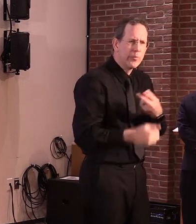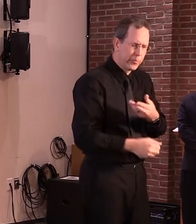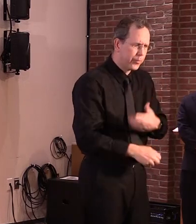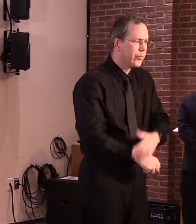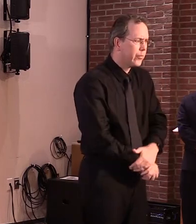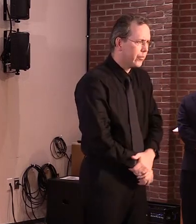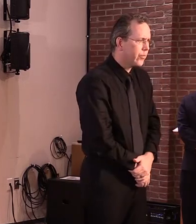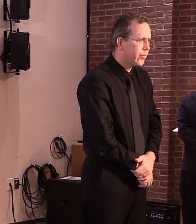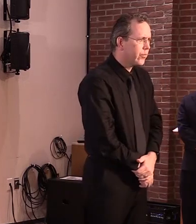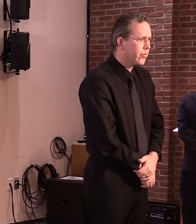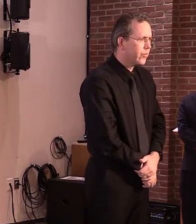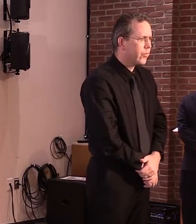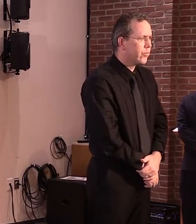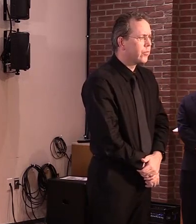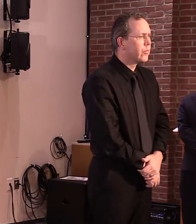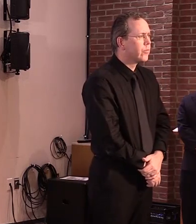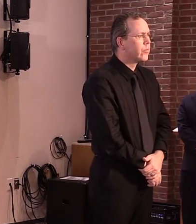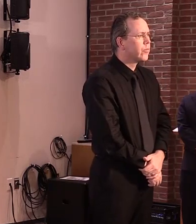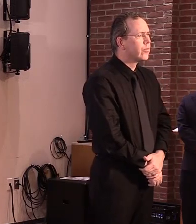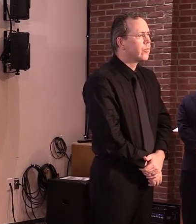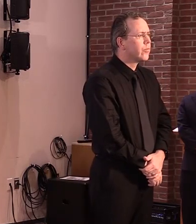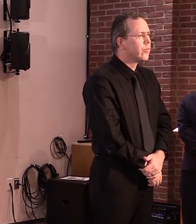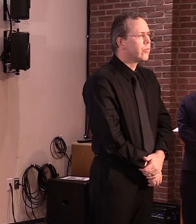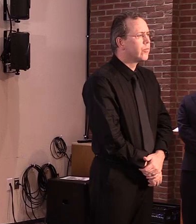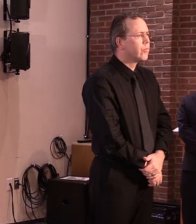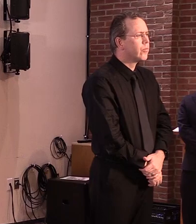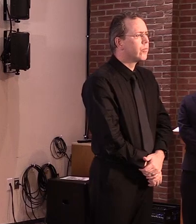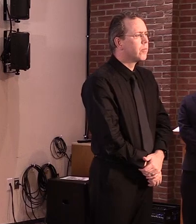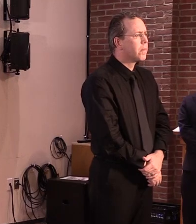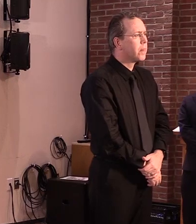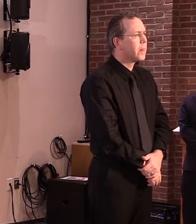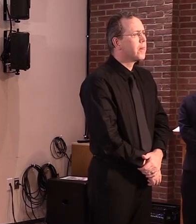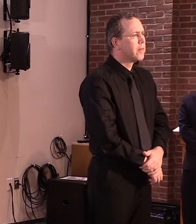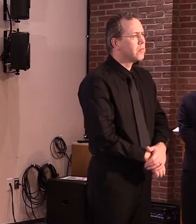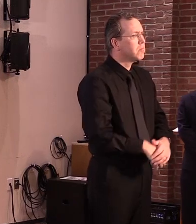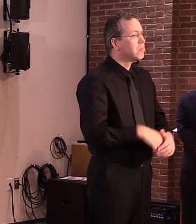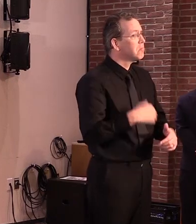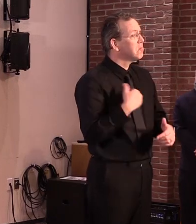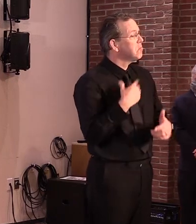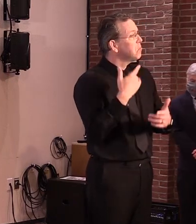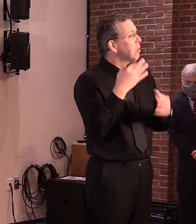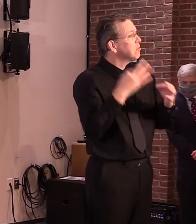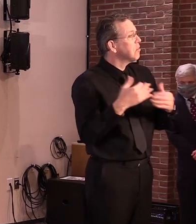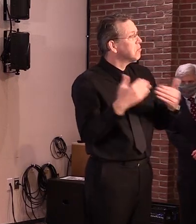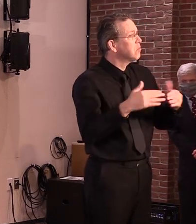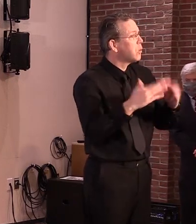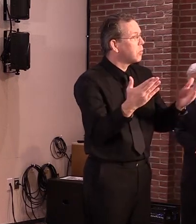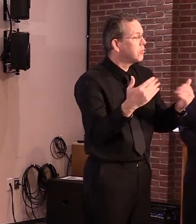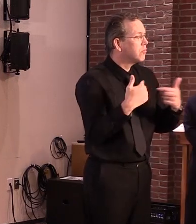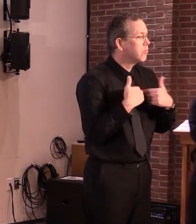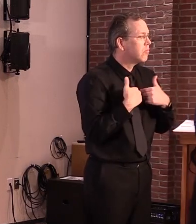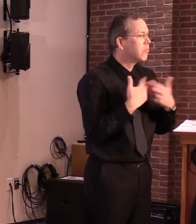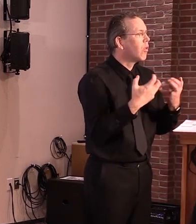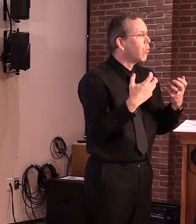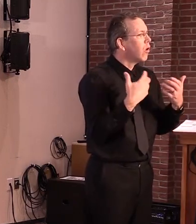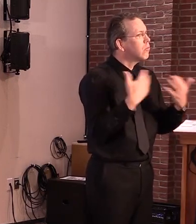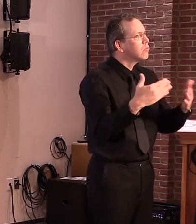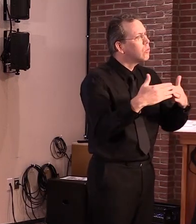get opening up as methodically as we possibly can. I know churches have been a